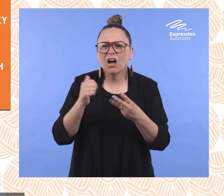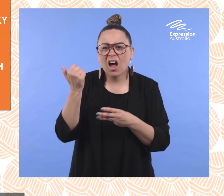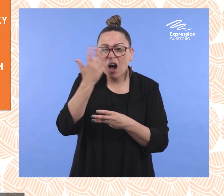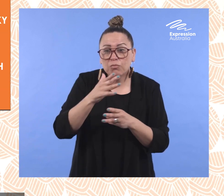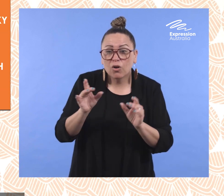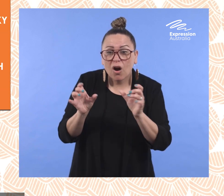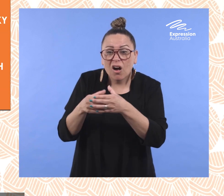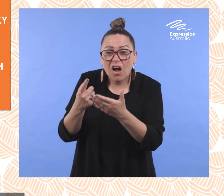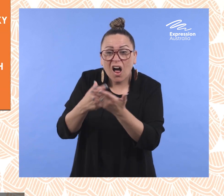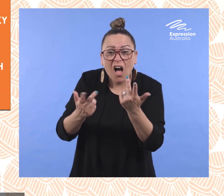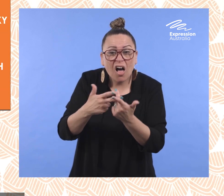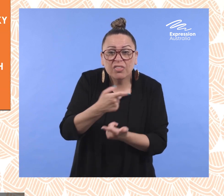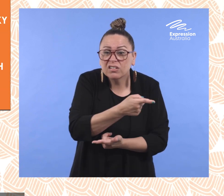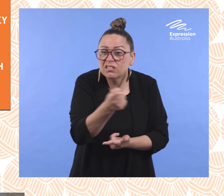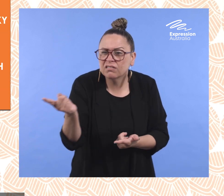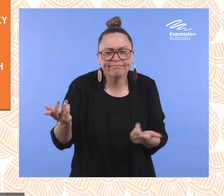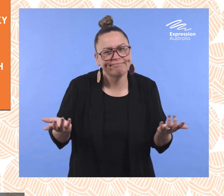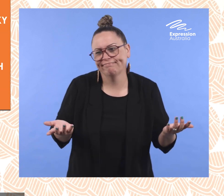Divisive.